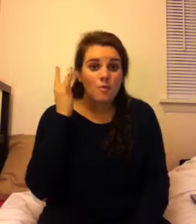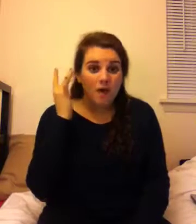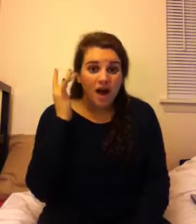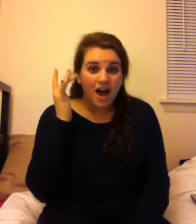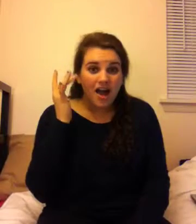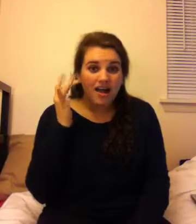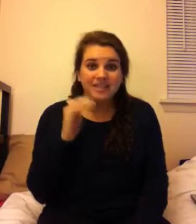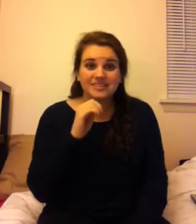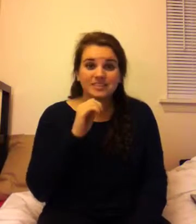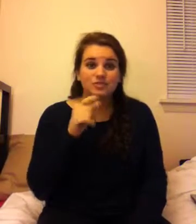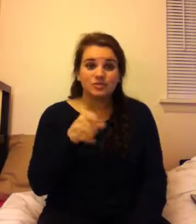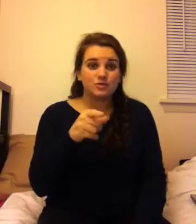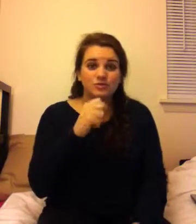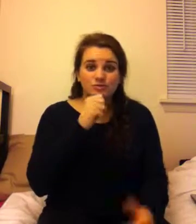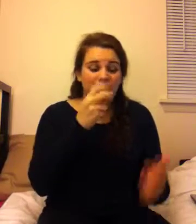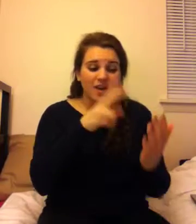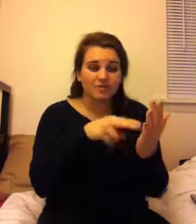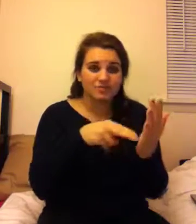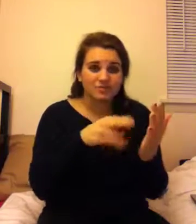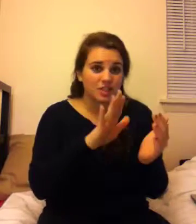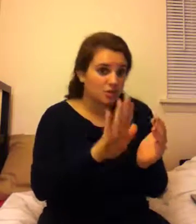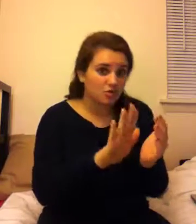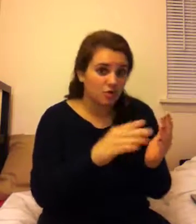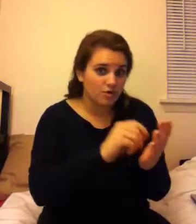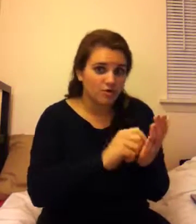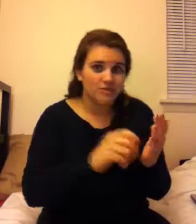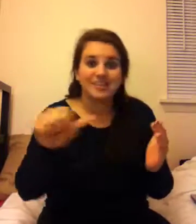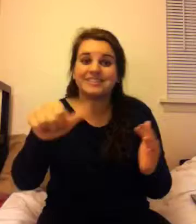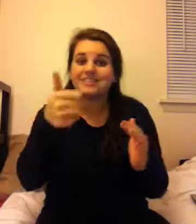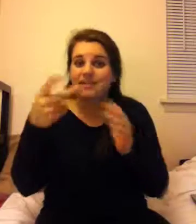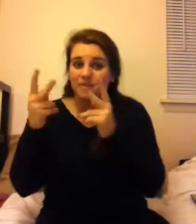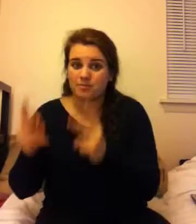be able to read your writing.